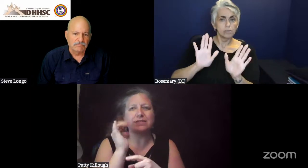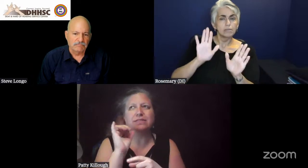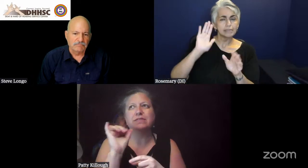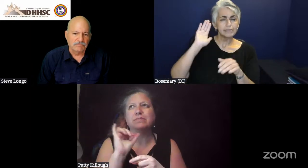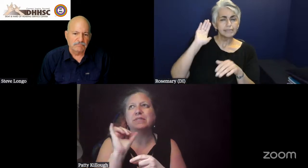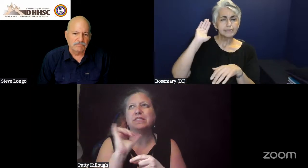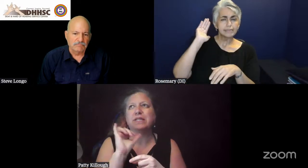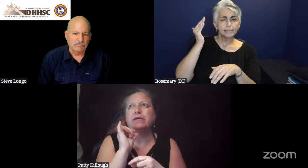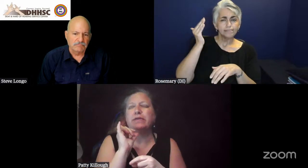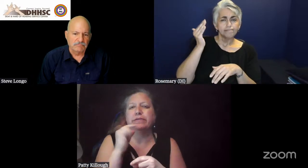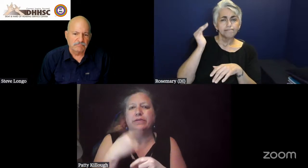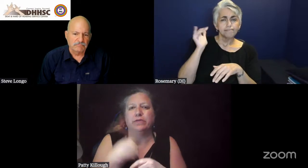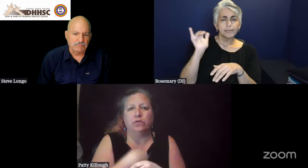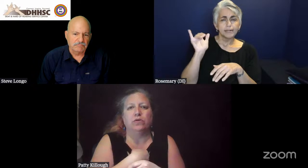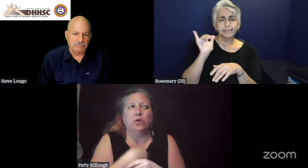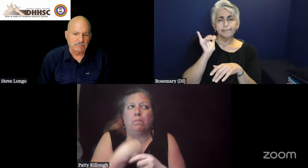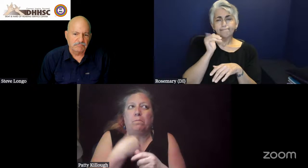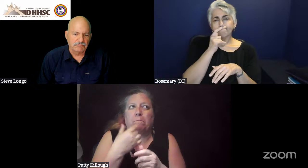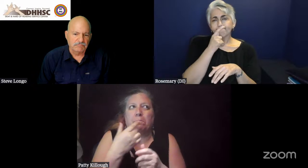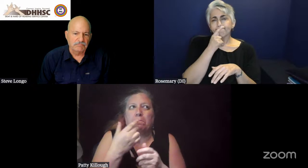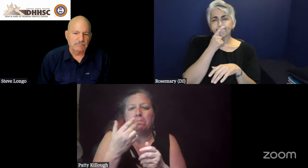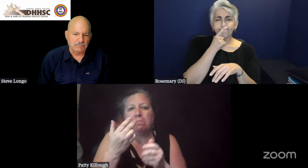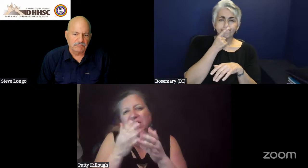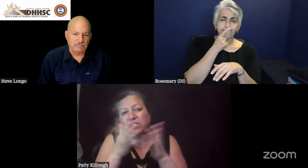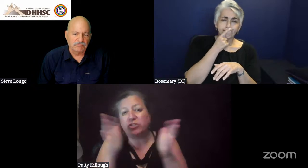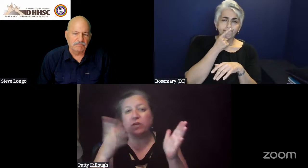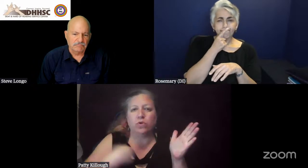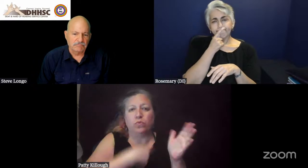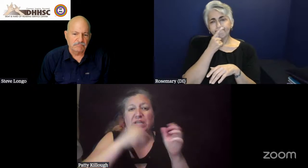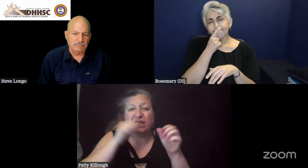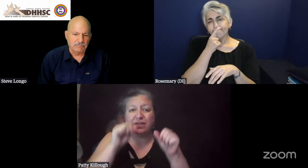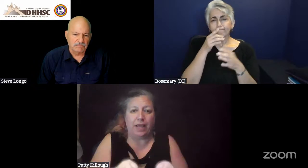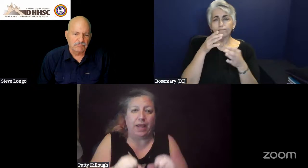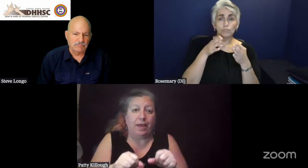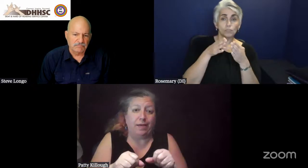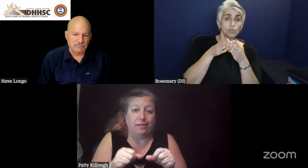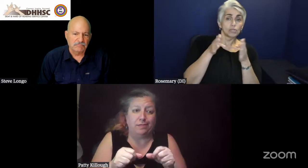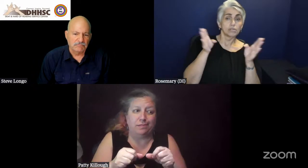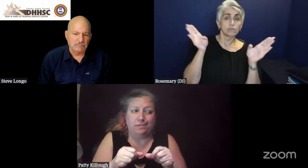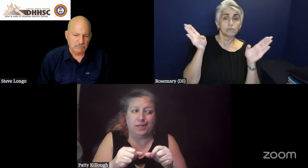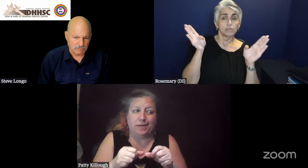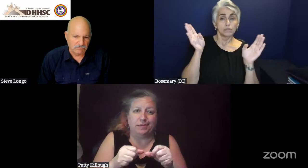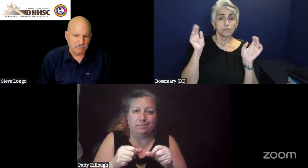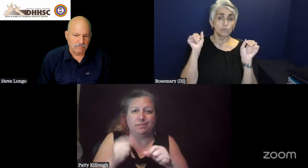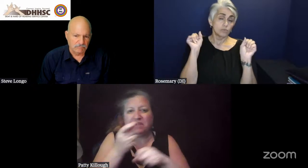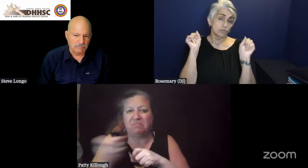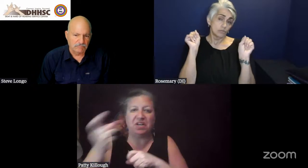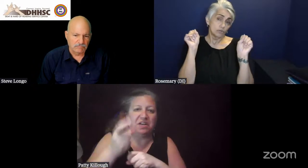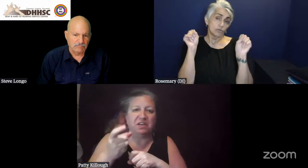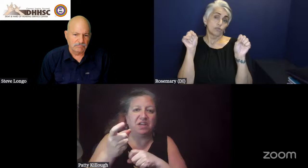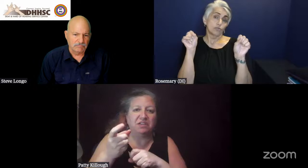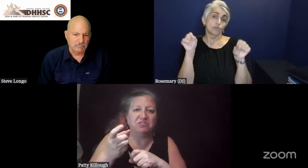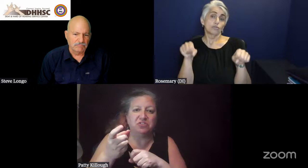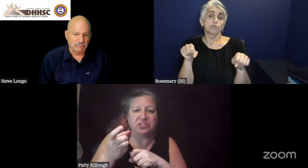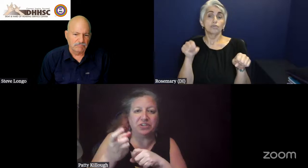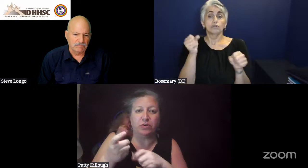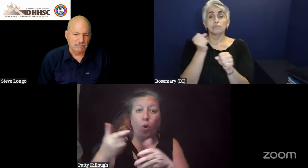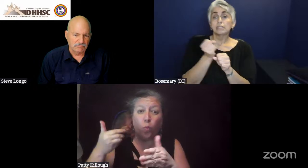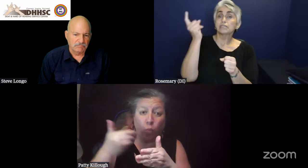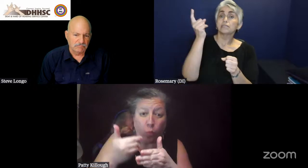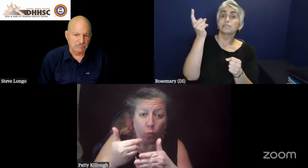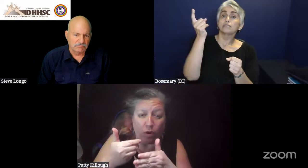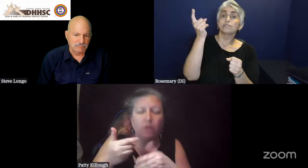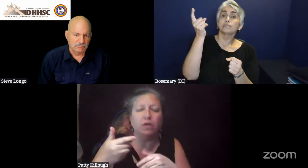do this, but it seems like in general, we